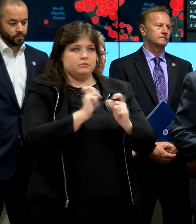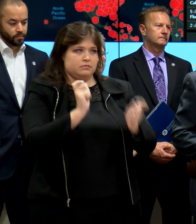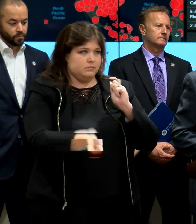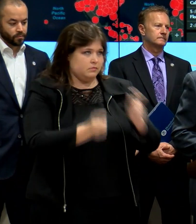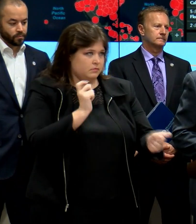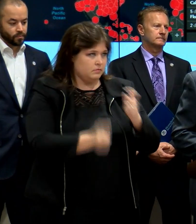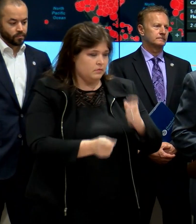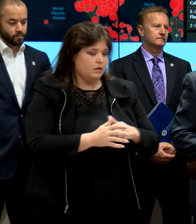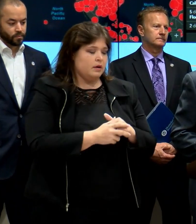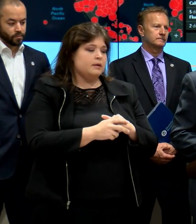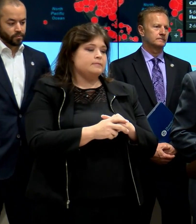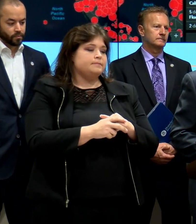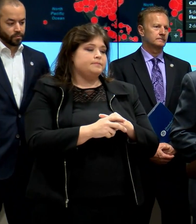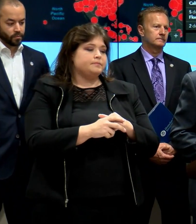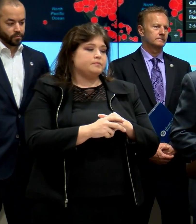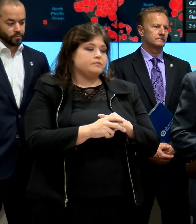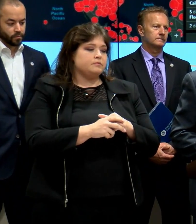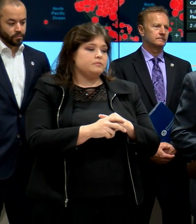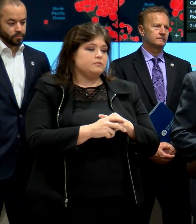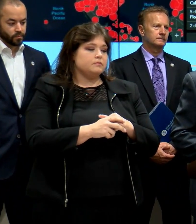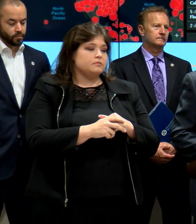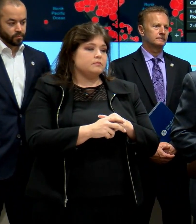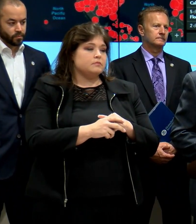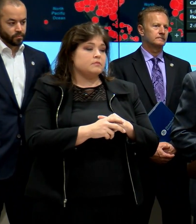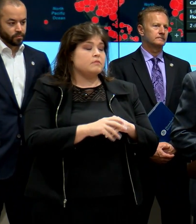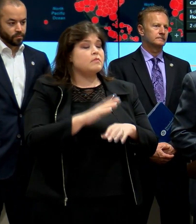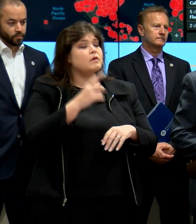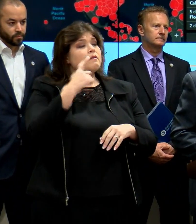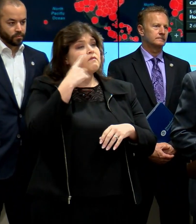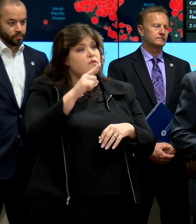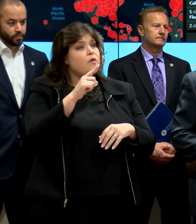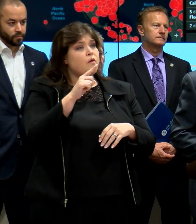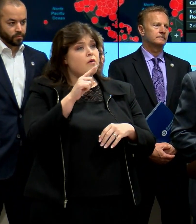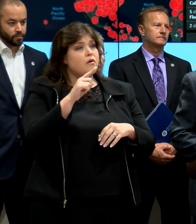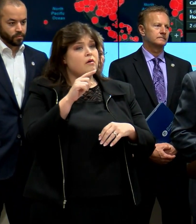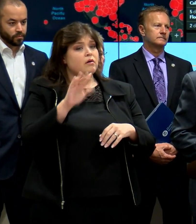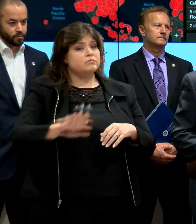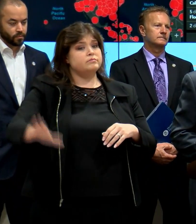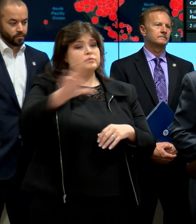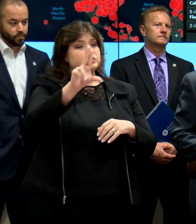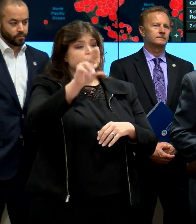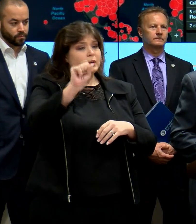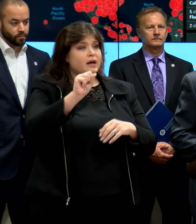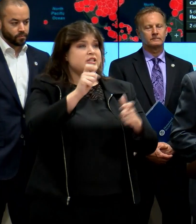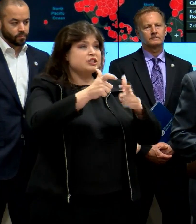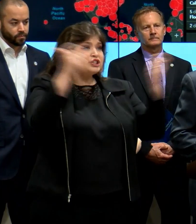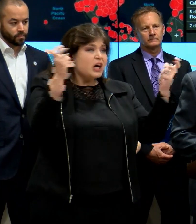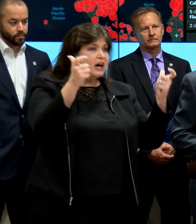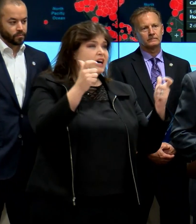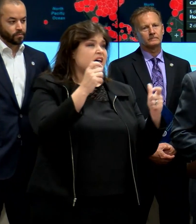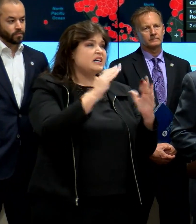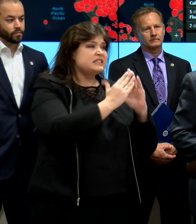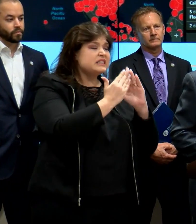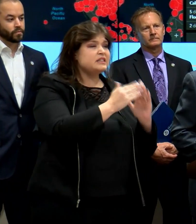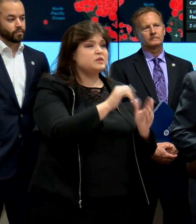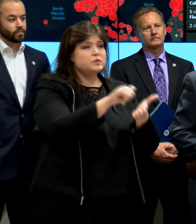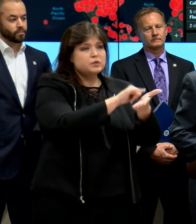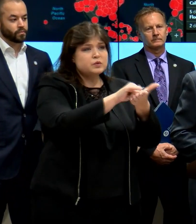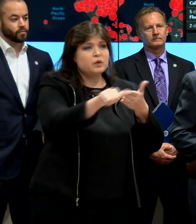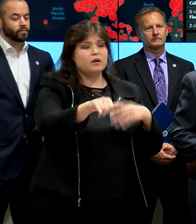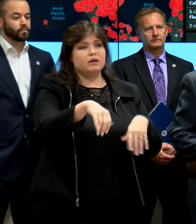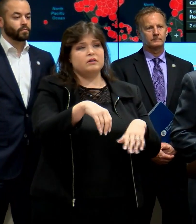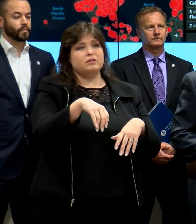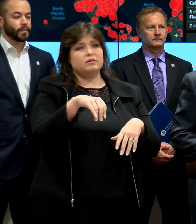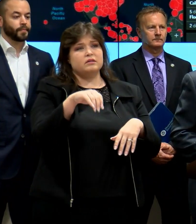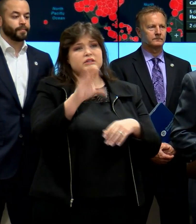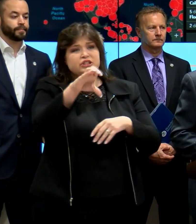relates to the largest cities, for example, in the United States, New York, Chicago, D.C., they